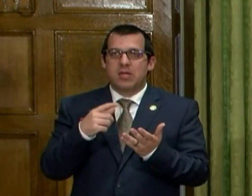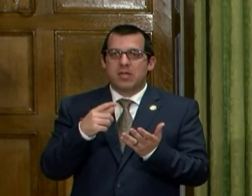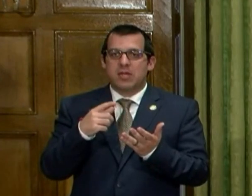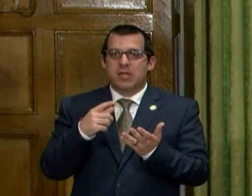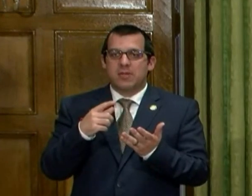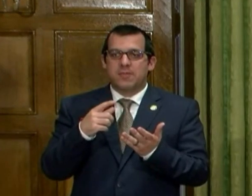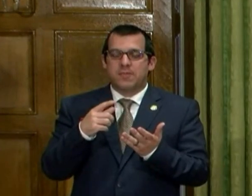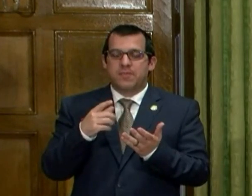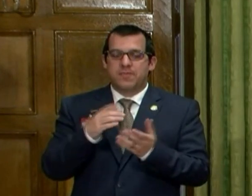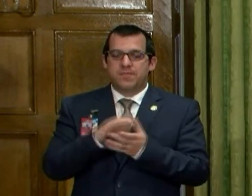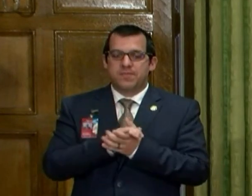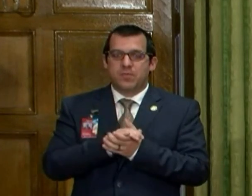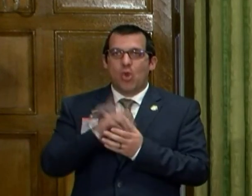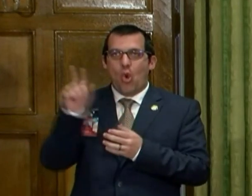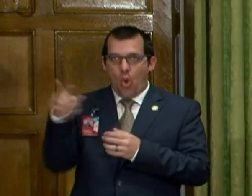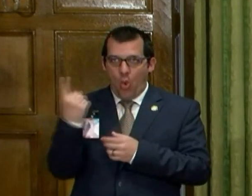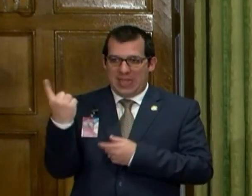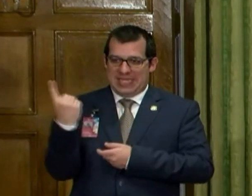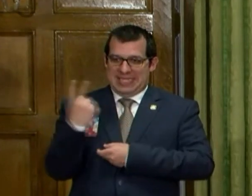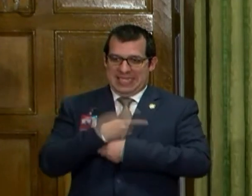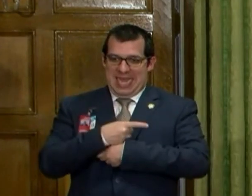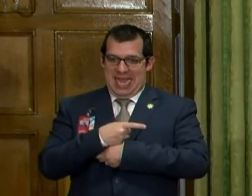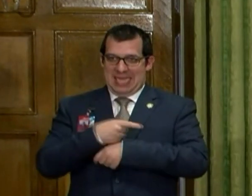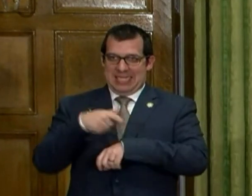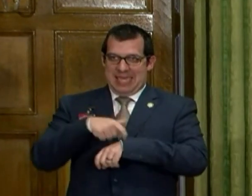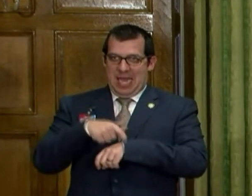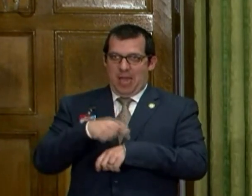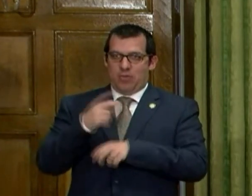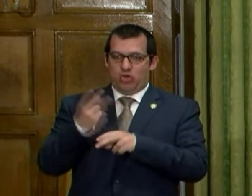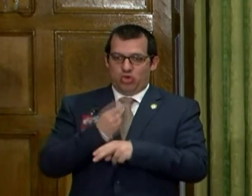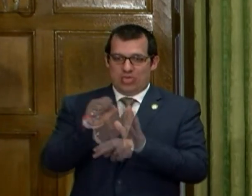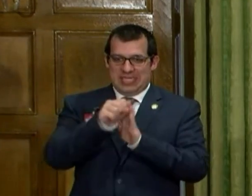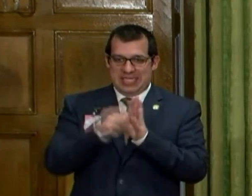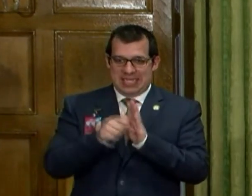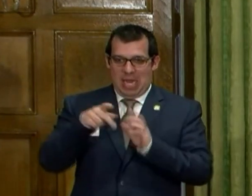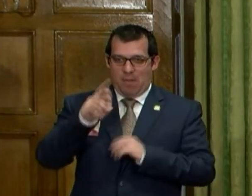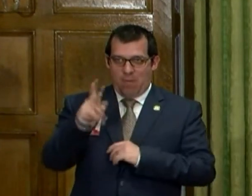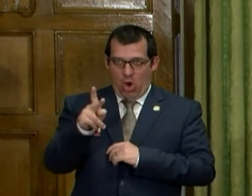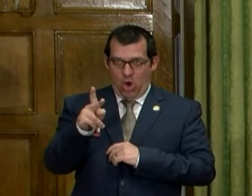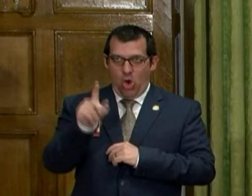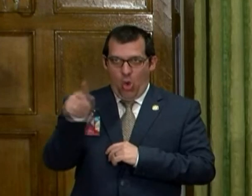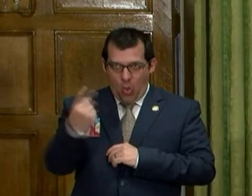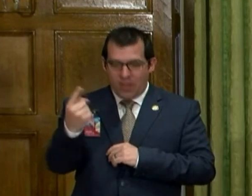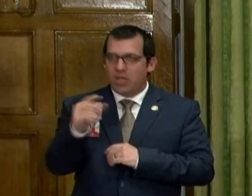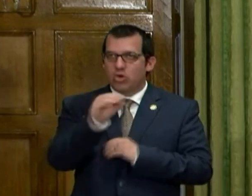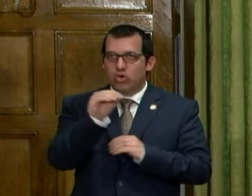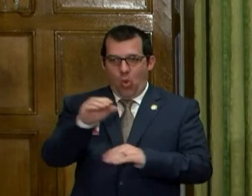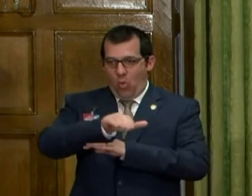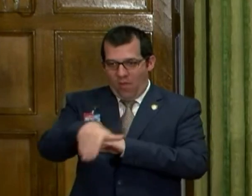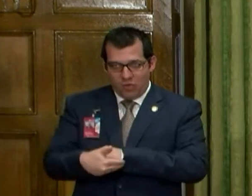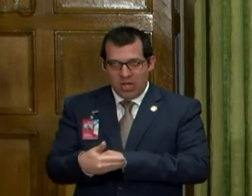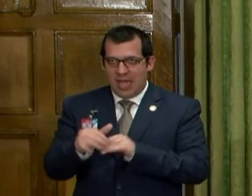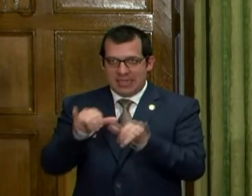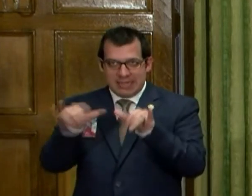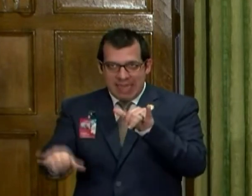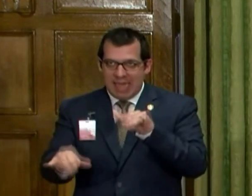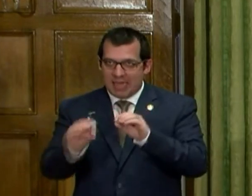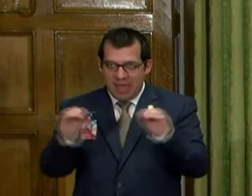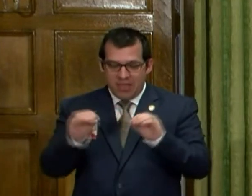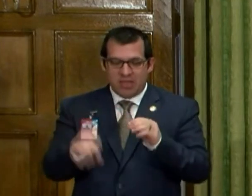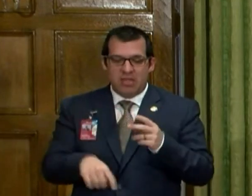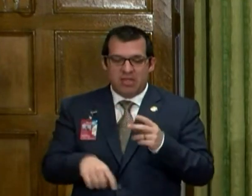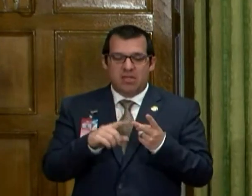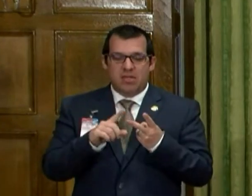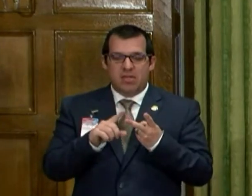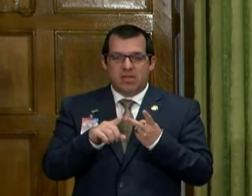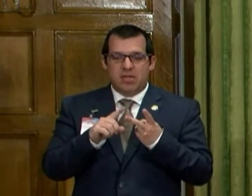to day trip only use of our state parks where there's not overnight use of the facilities. Secondly,